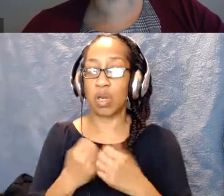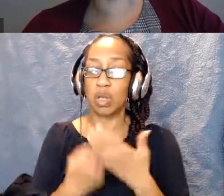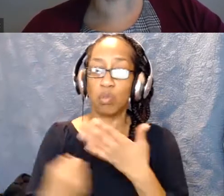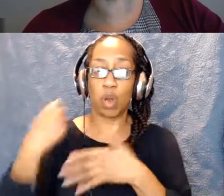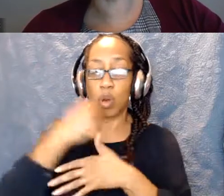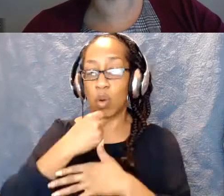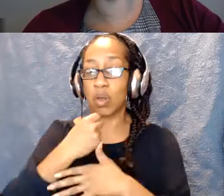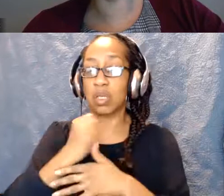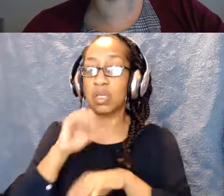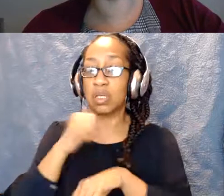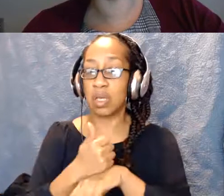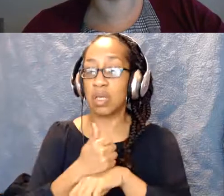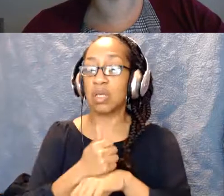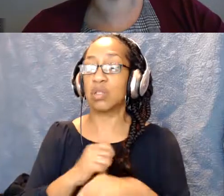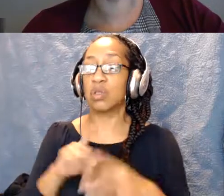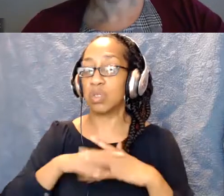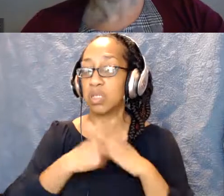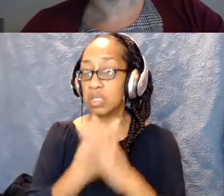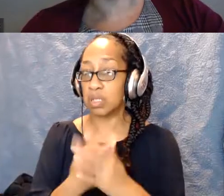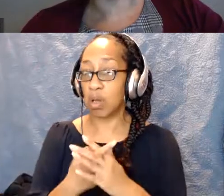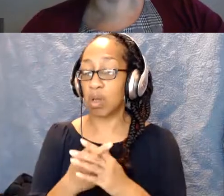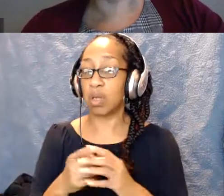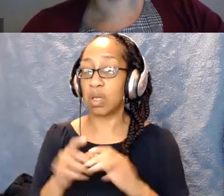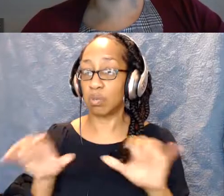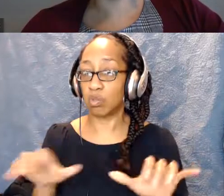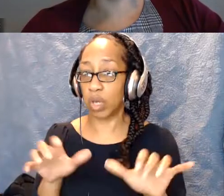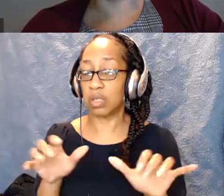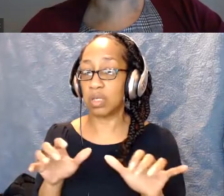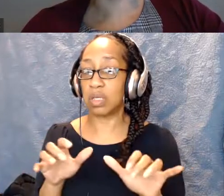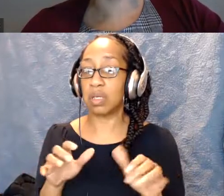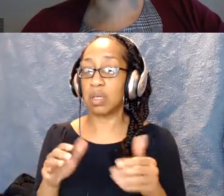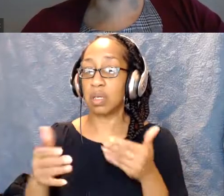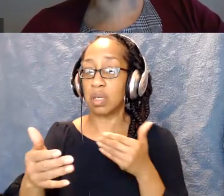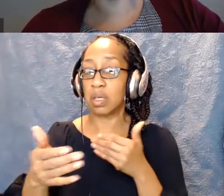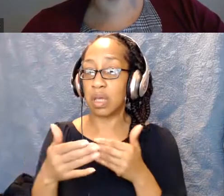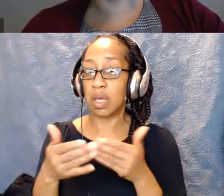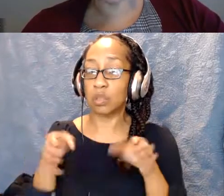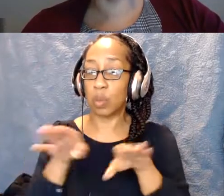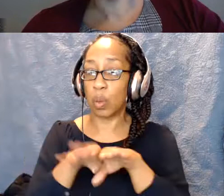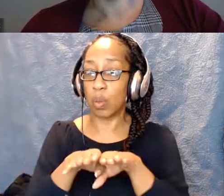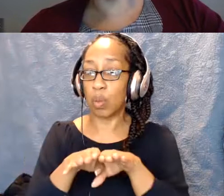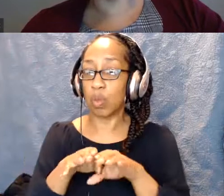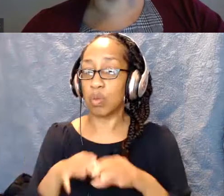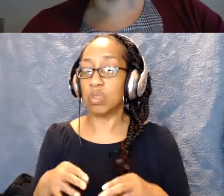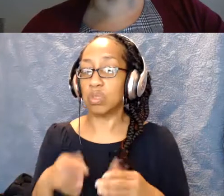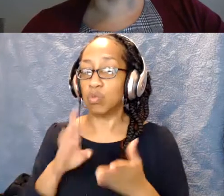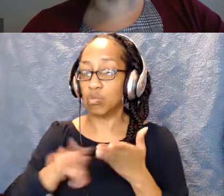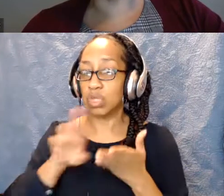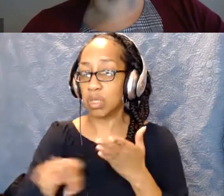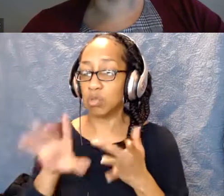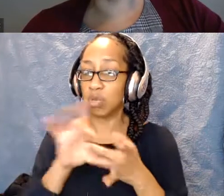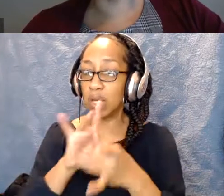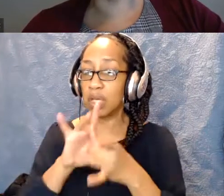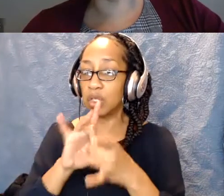initiate, expand, and improve current practice and close the research to practice gap related to the provisions